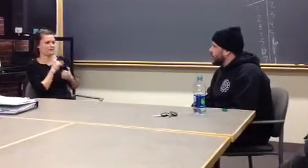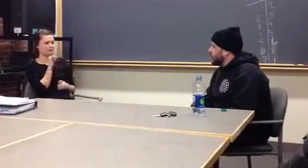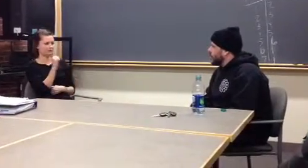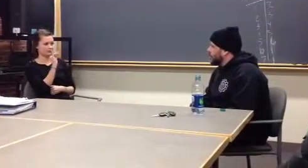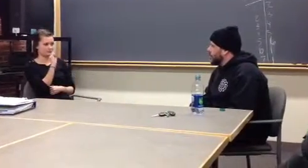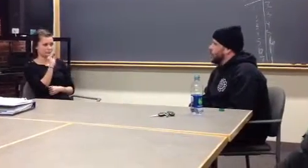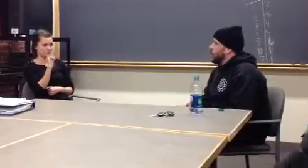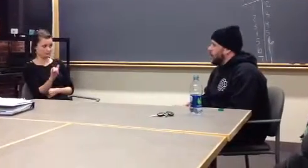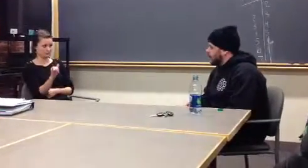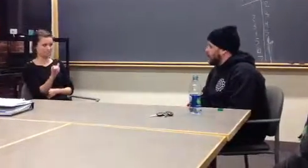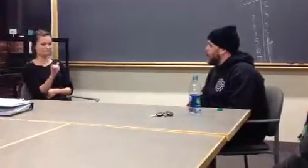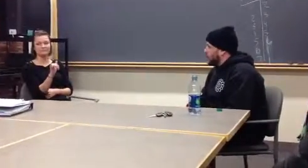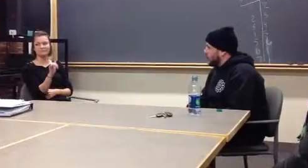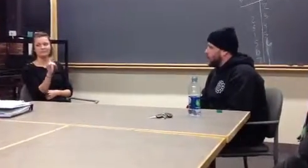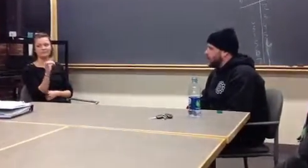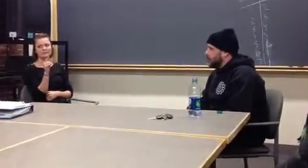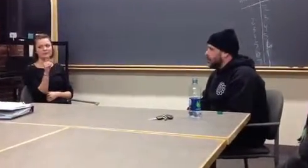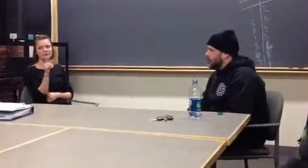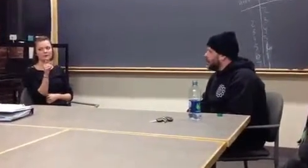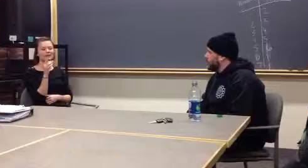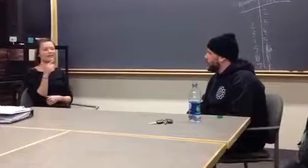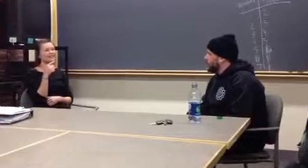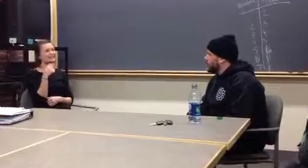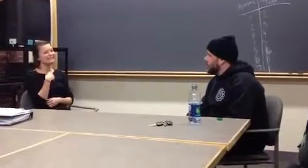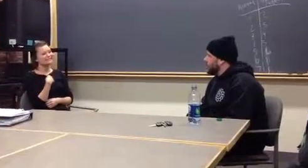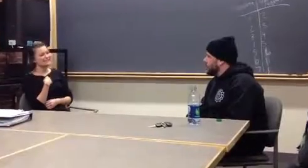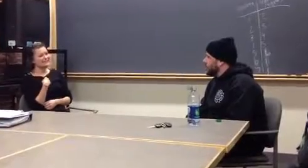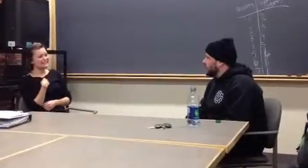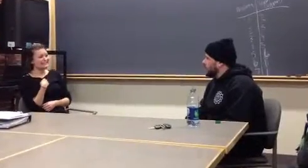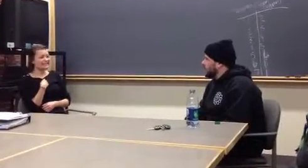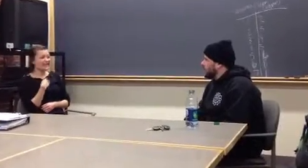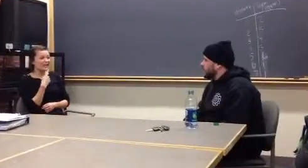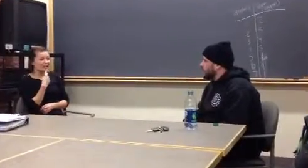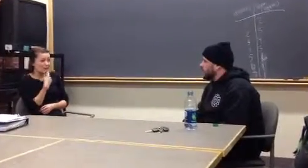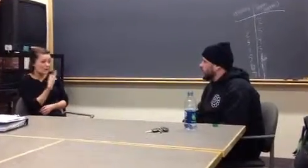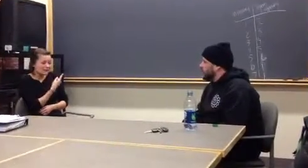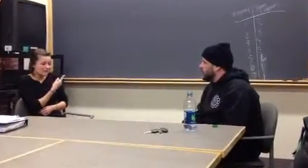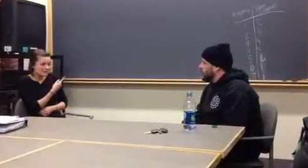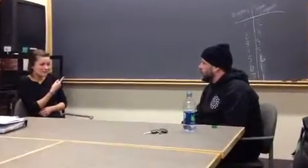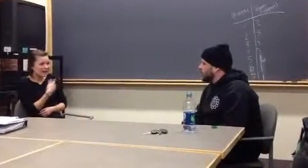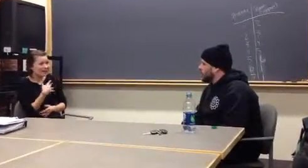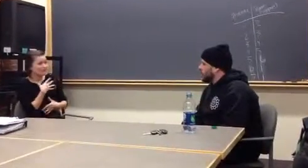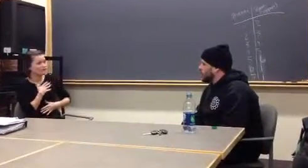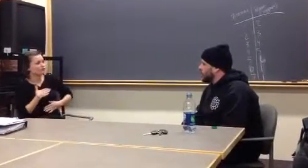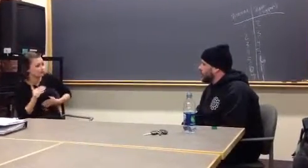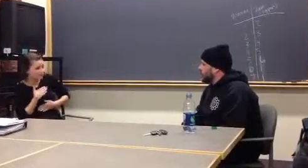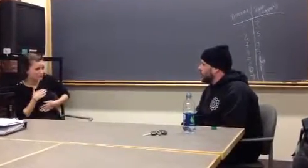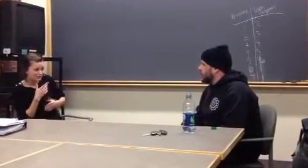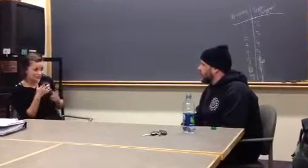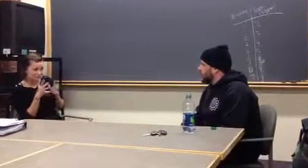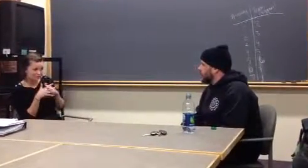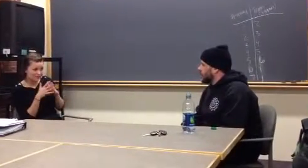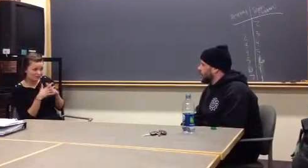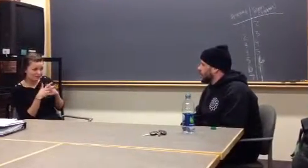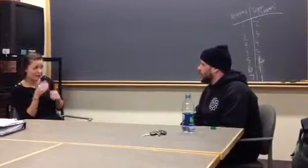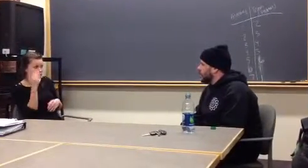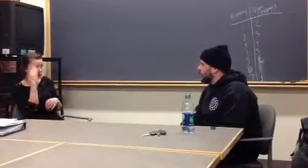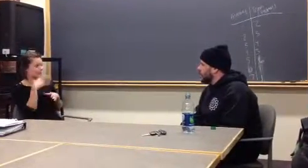and I kind of made it sound like I like football and that I know a lot about it,